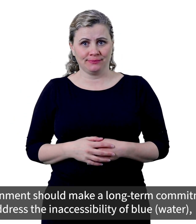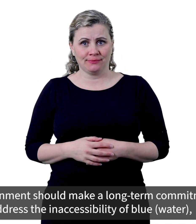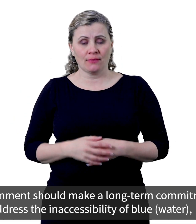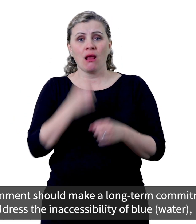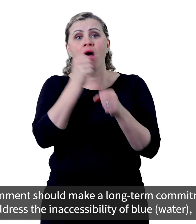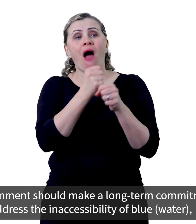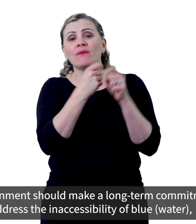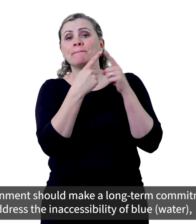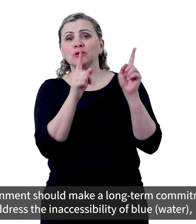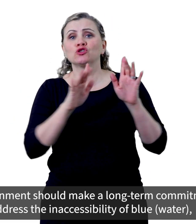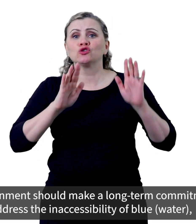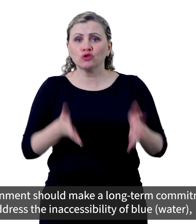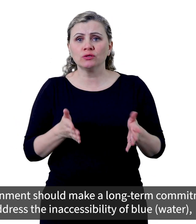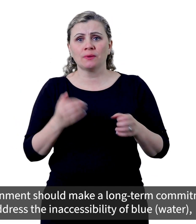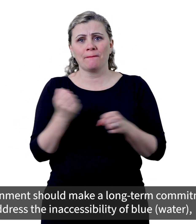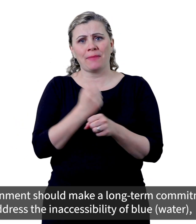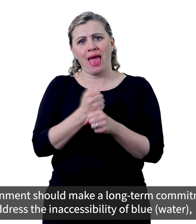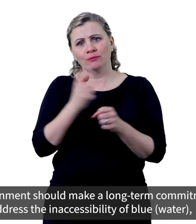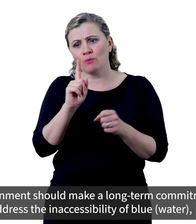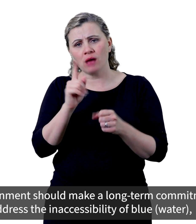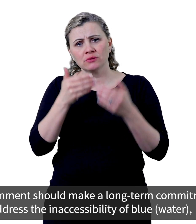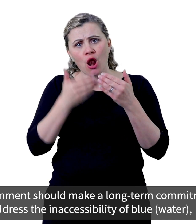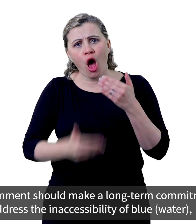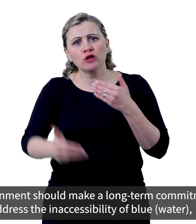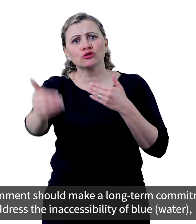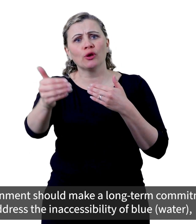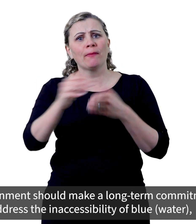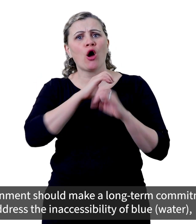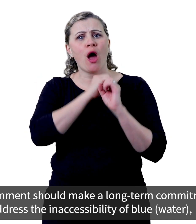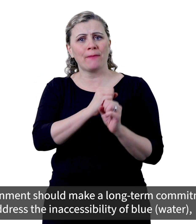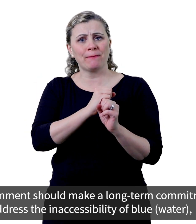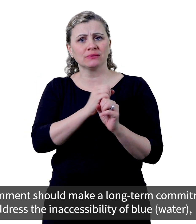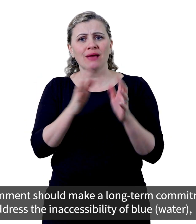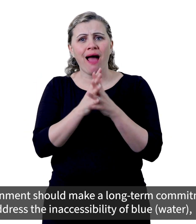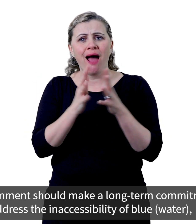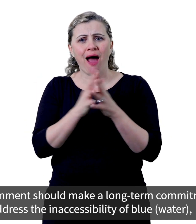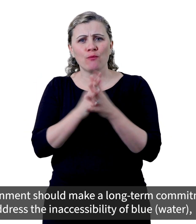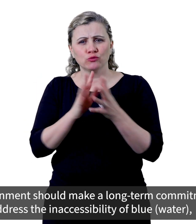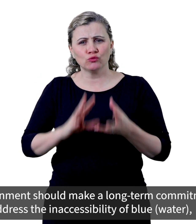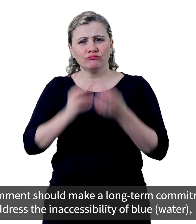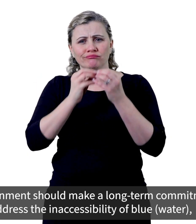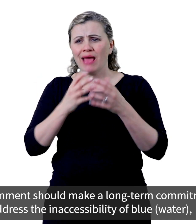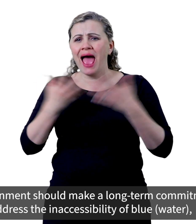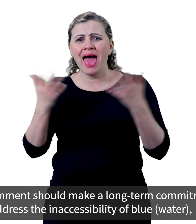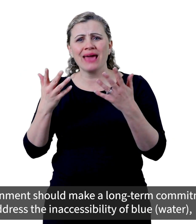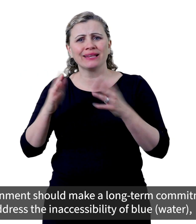The government should make a long-term commitment to address the inaccessibility of blue,